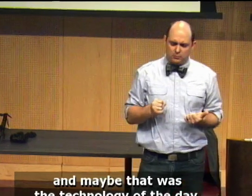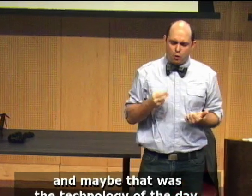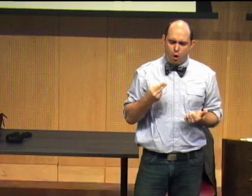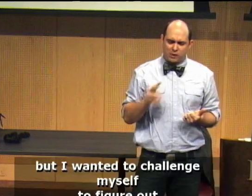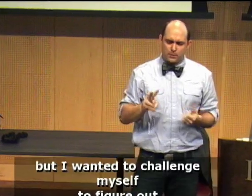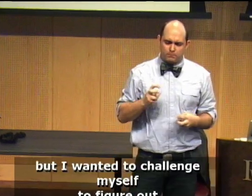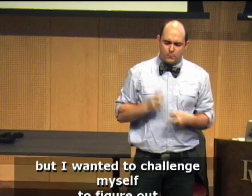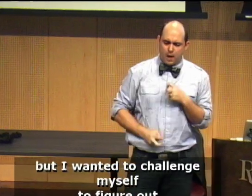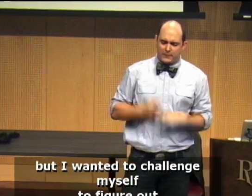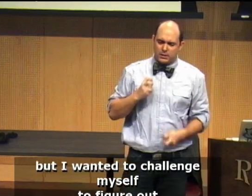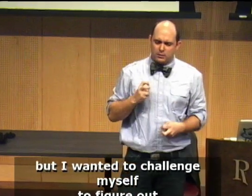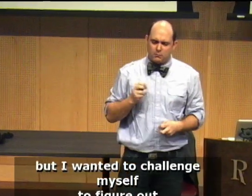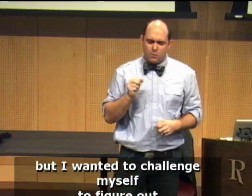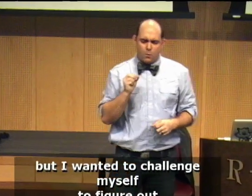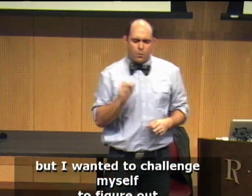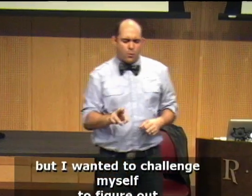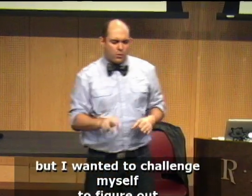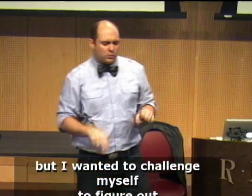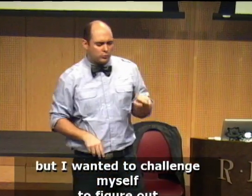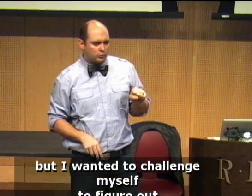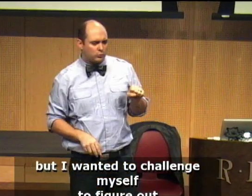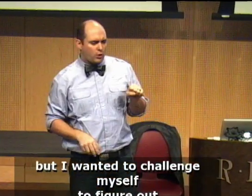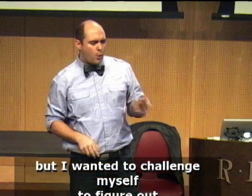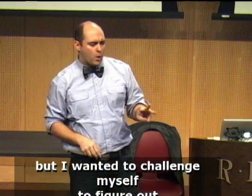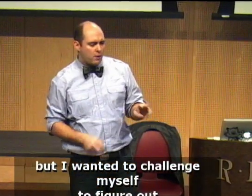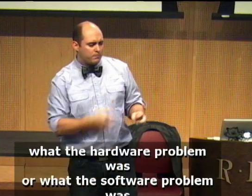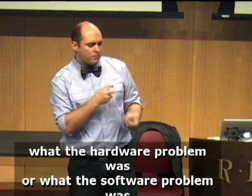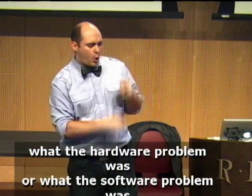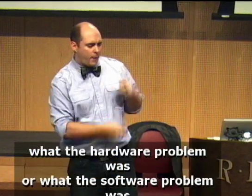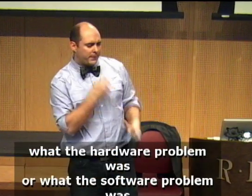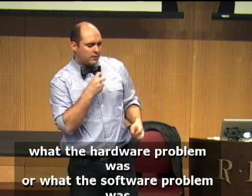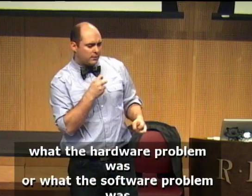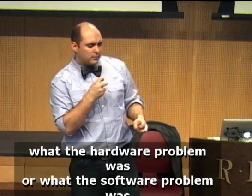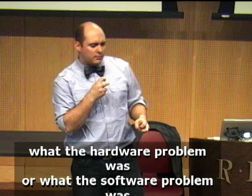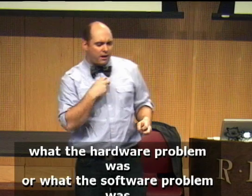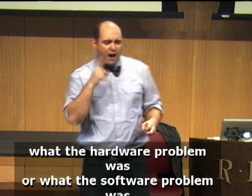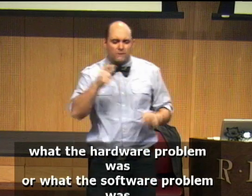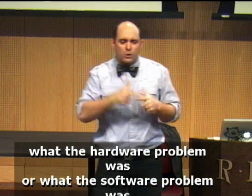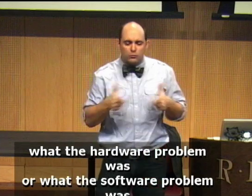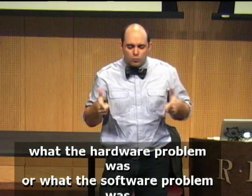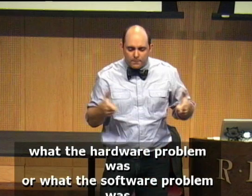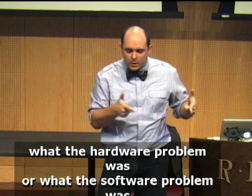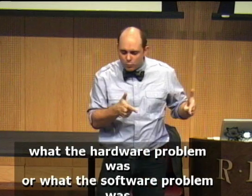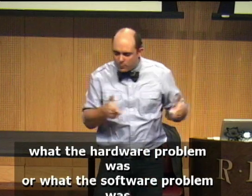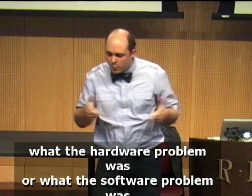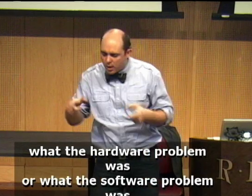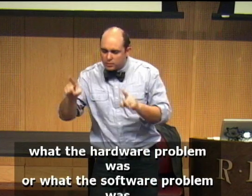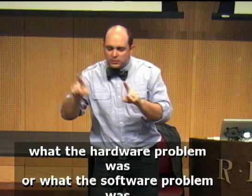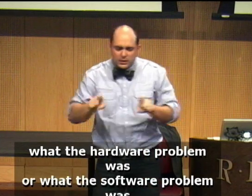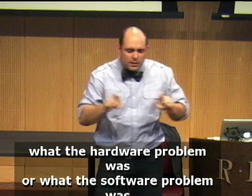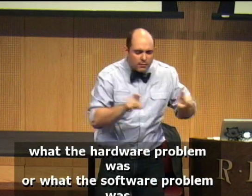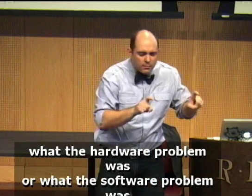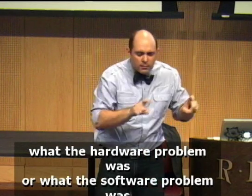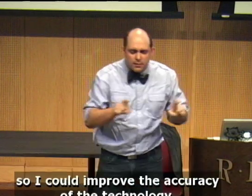day, but I wanted to challenge myself to figure out what the hardware problem was or what the software problem was so I